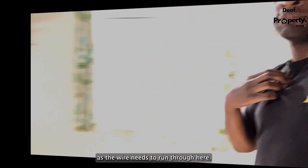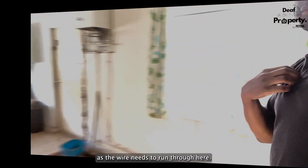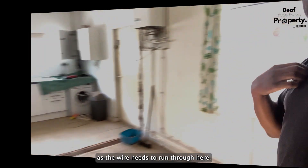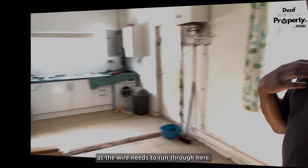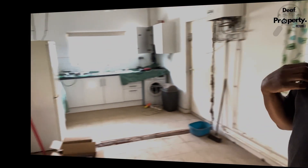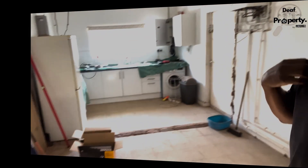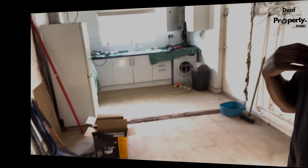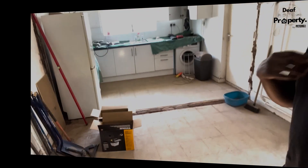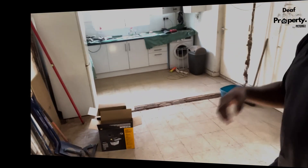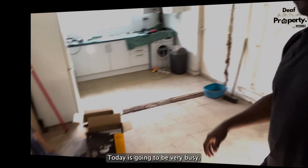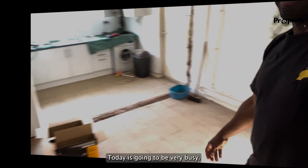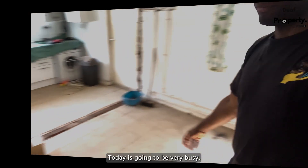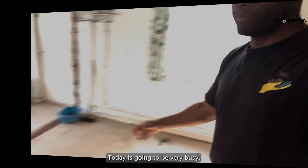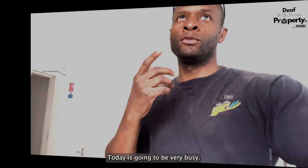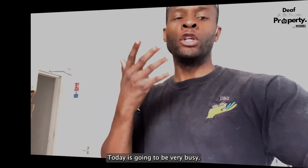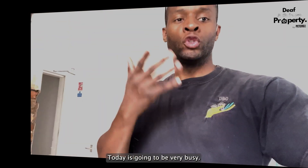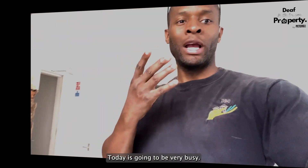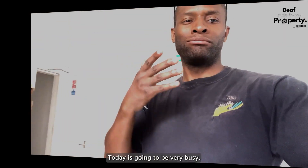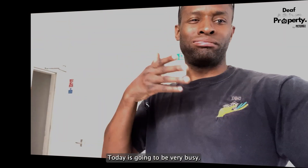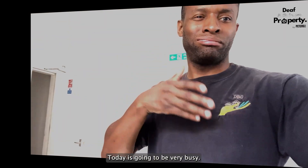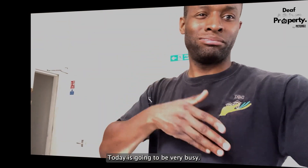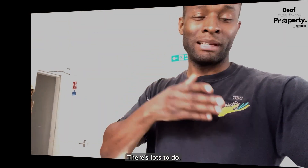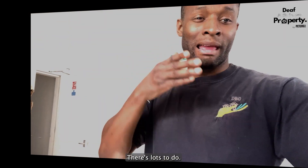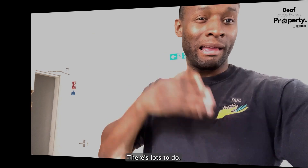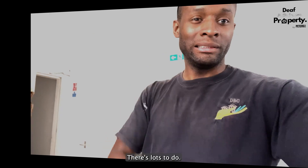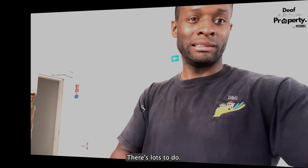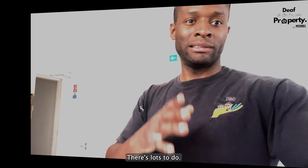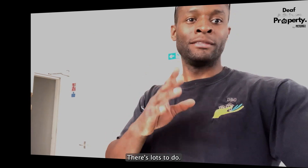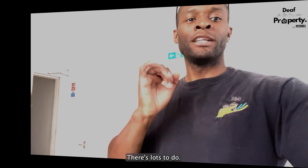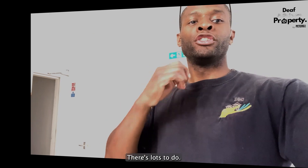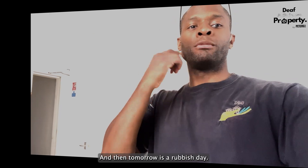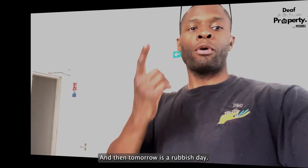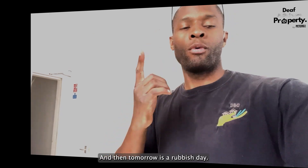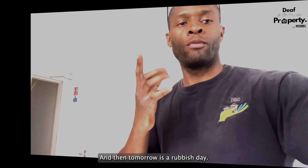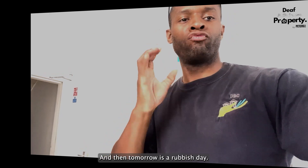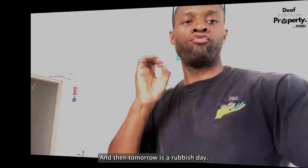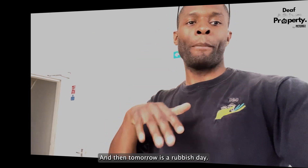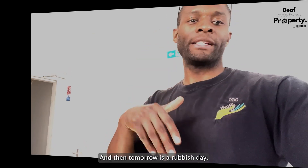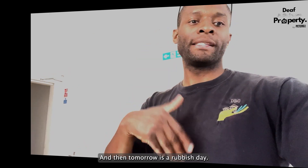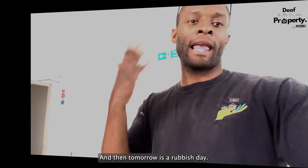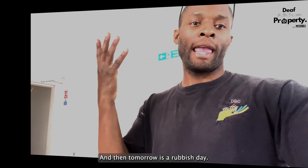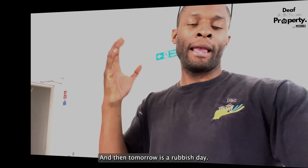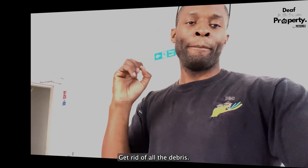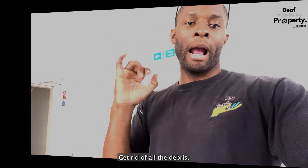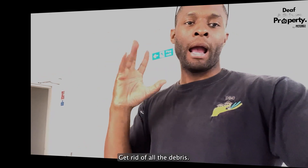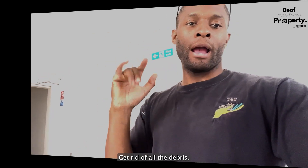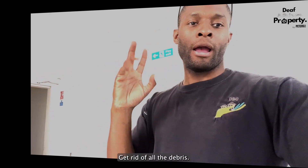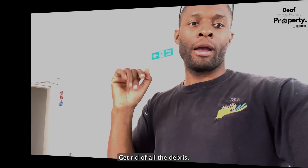Today is going to be very busy. There's lots to do. And then tomorrow is rubbish day. Get rid of all